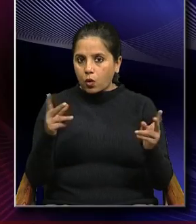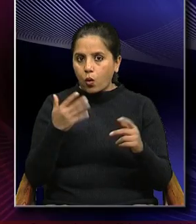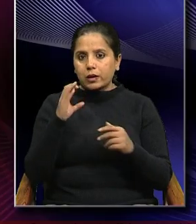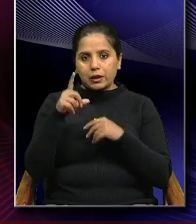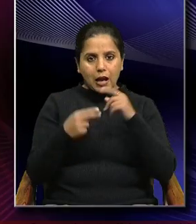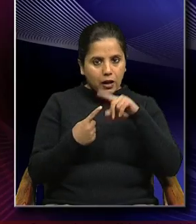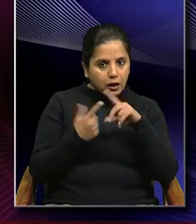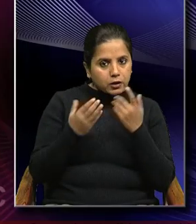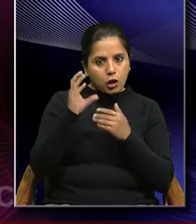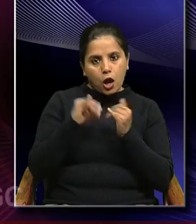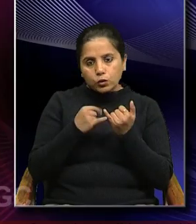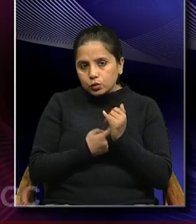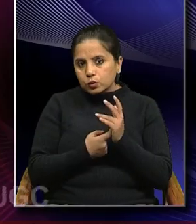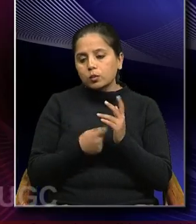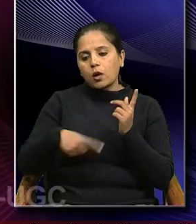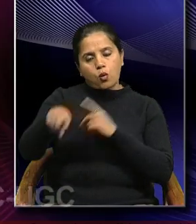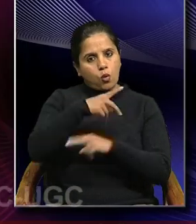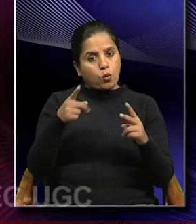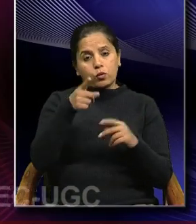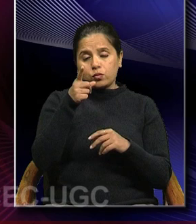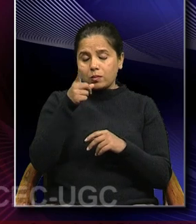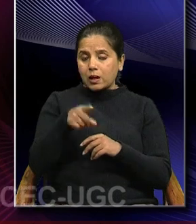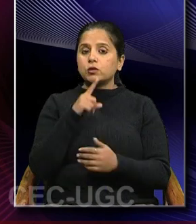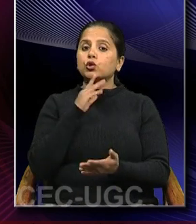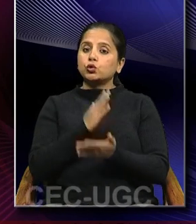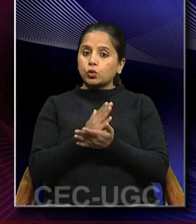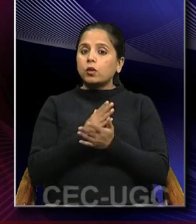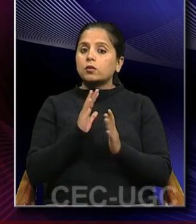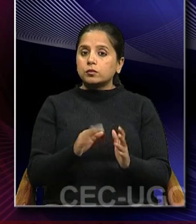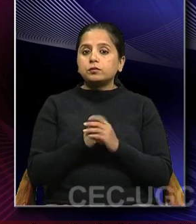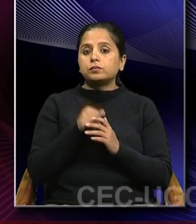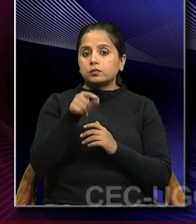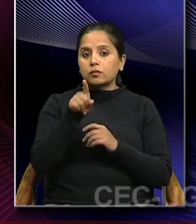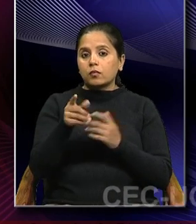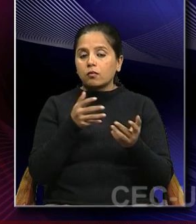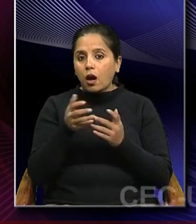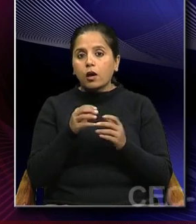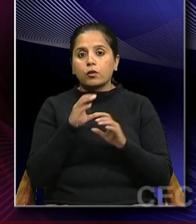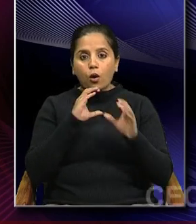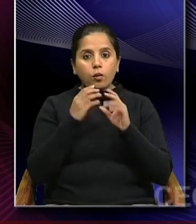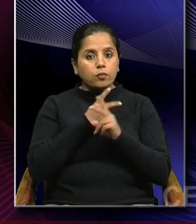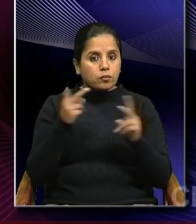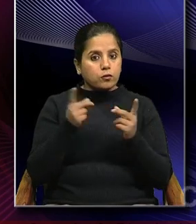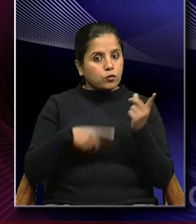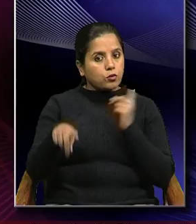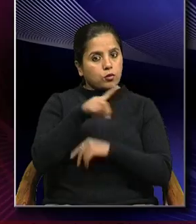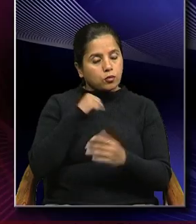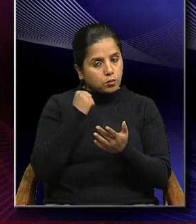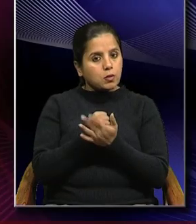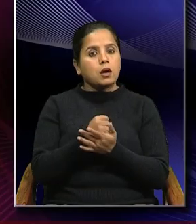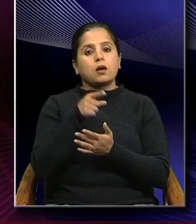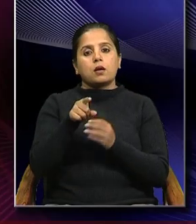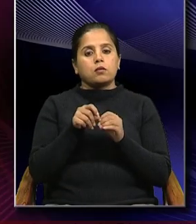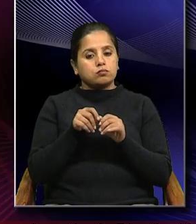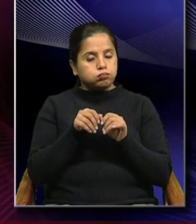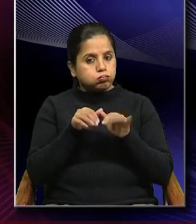and consumers. So, you have to ensure while doing your marketing communication, you have to ensure the